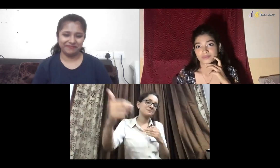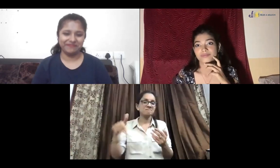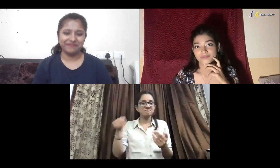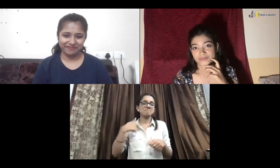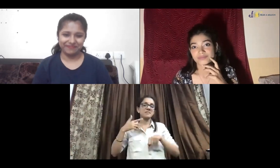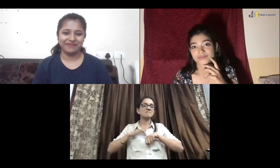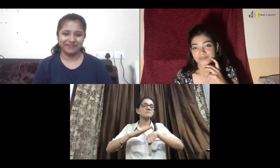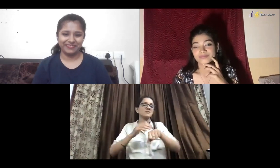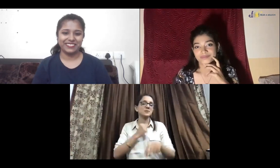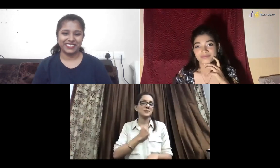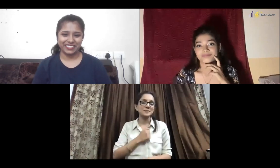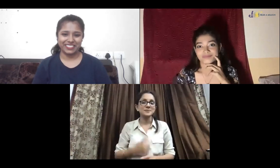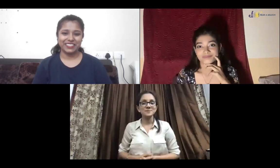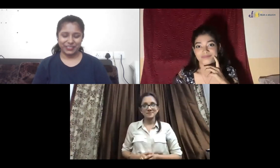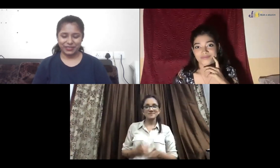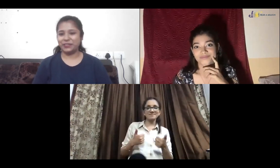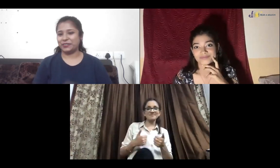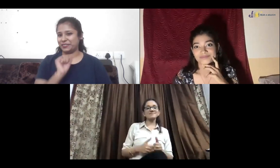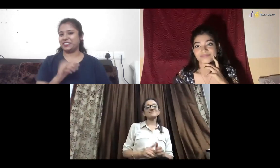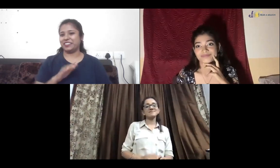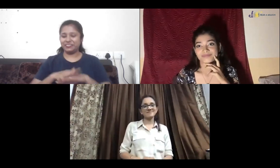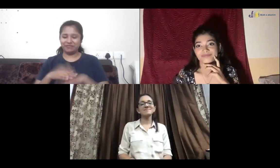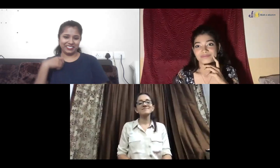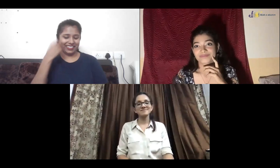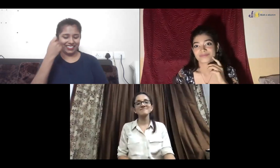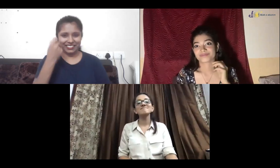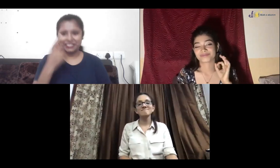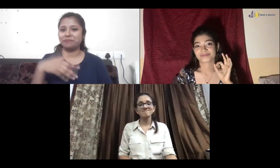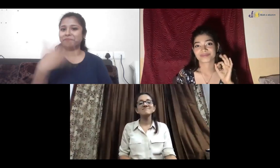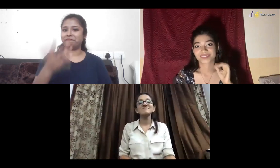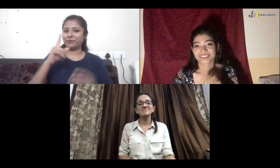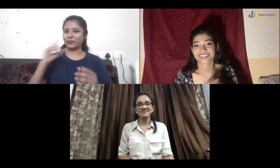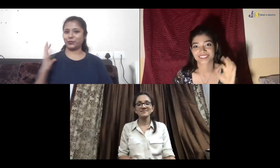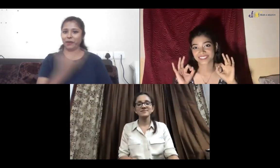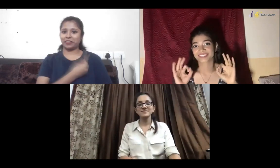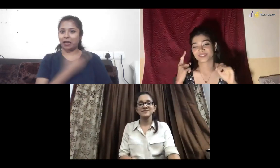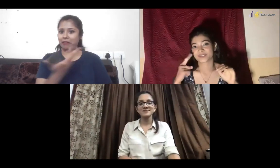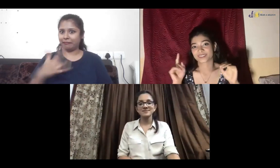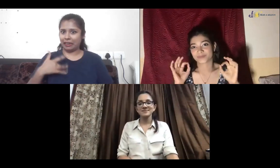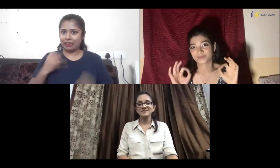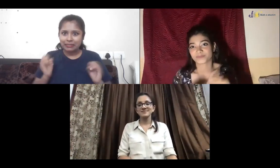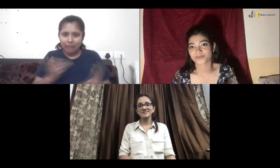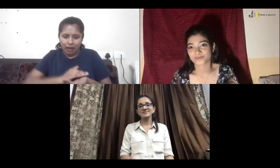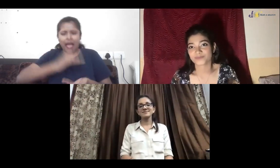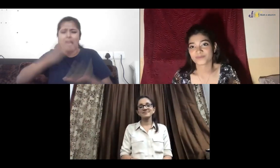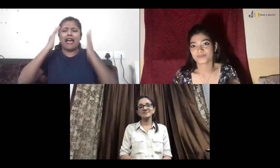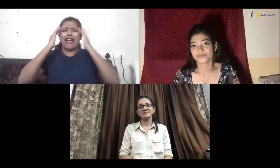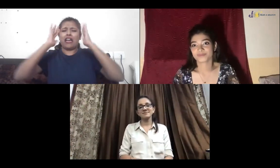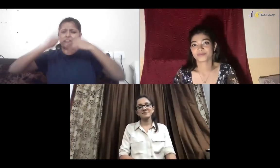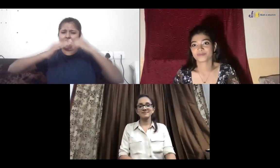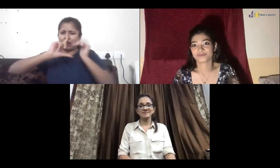better. Yes. Yeah, this is my experience. Wow. So I can understand. And now,